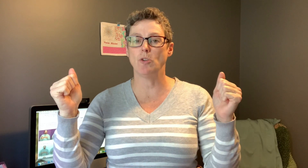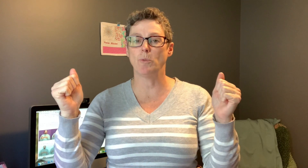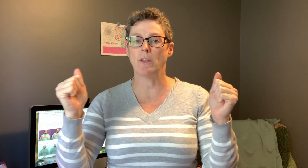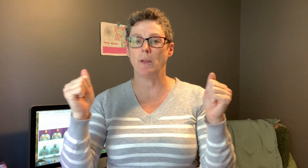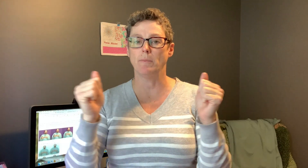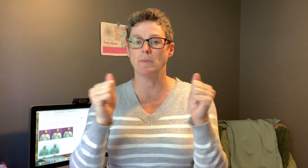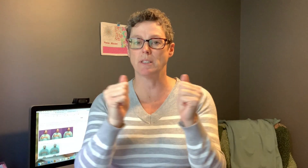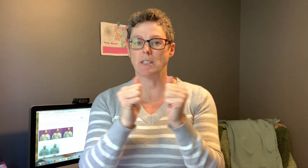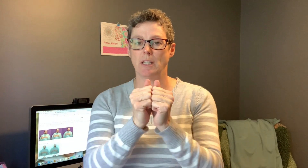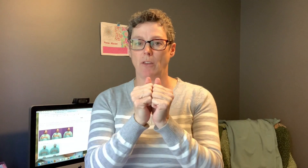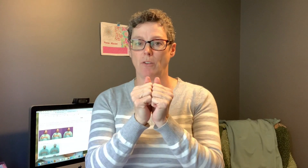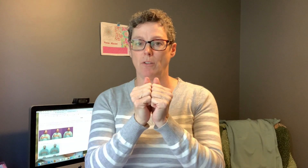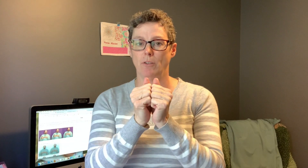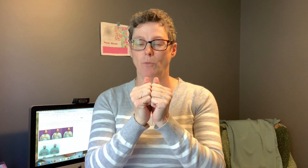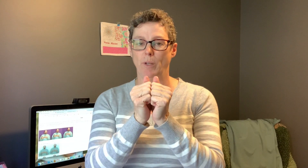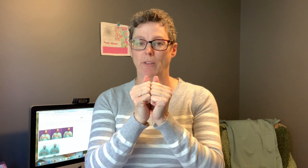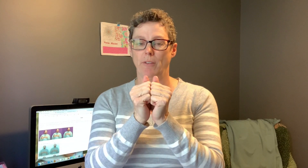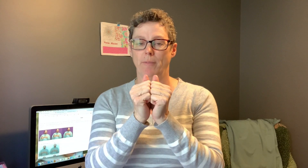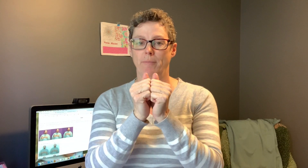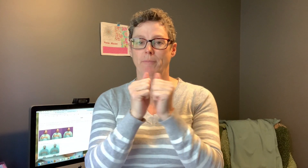bring them together. With.